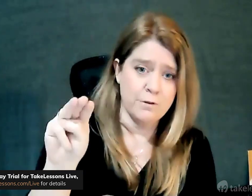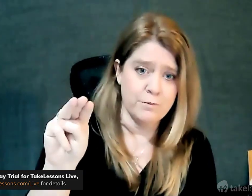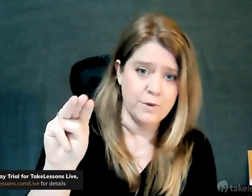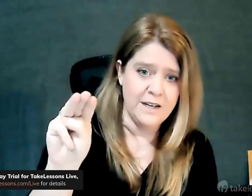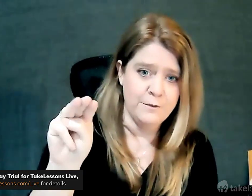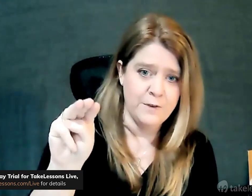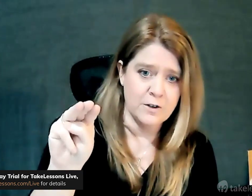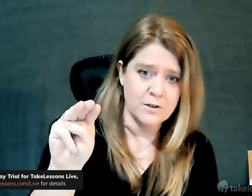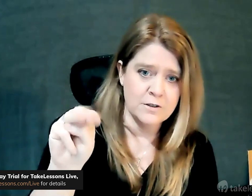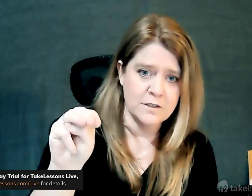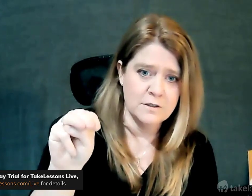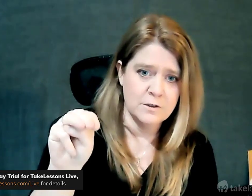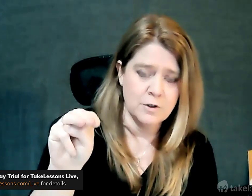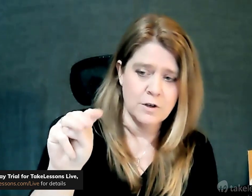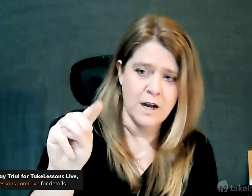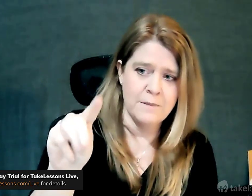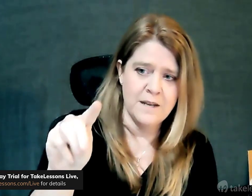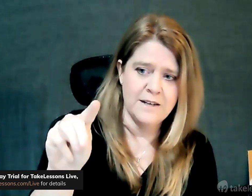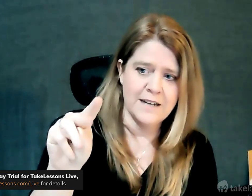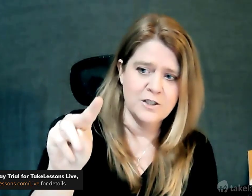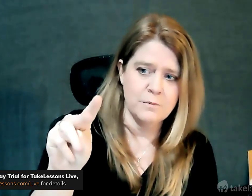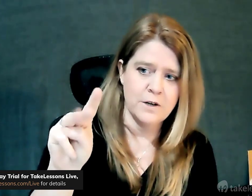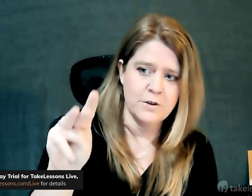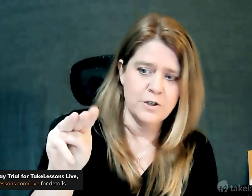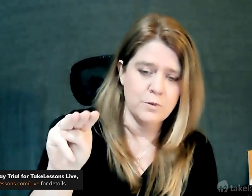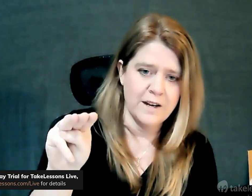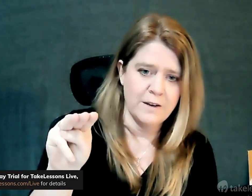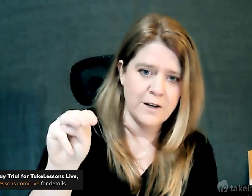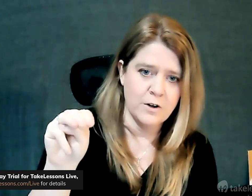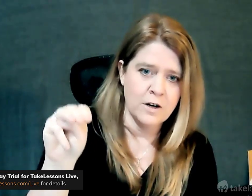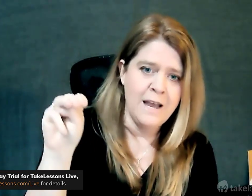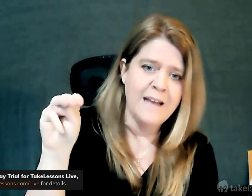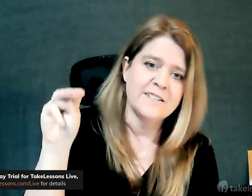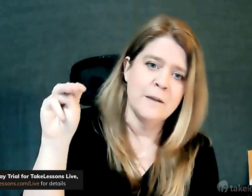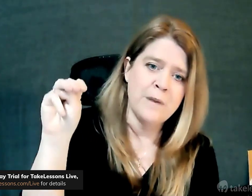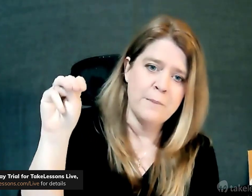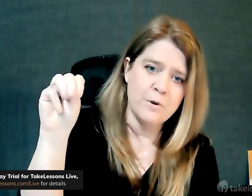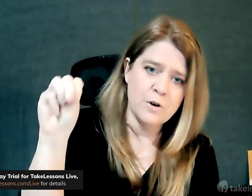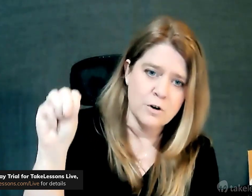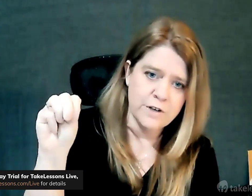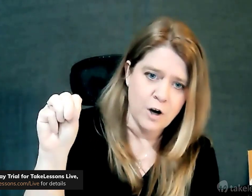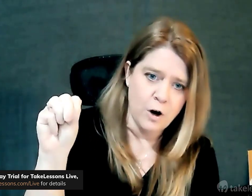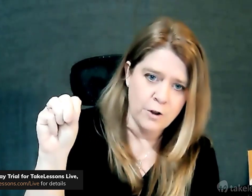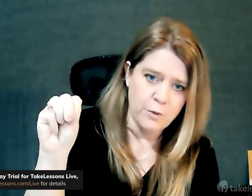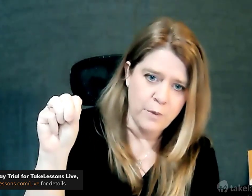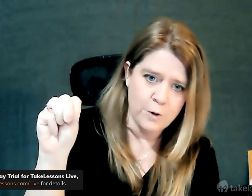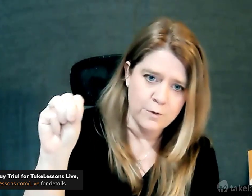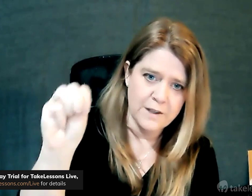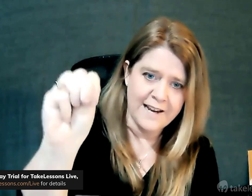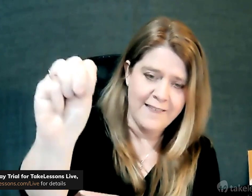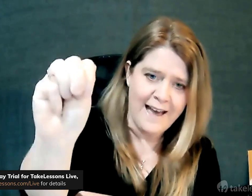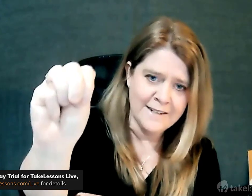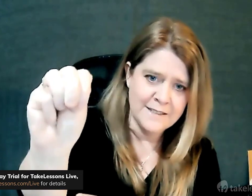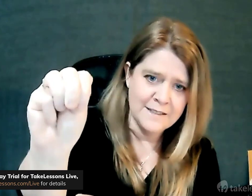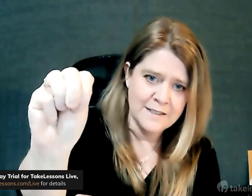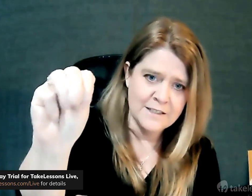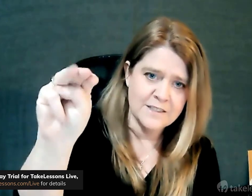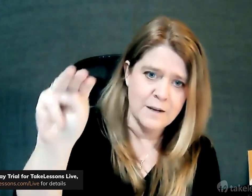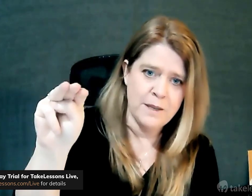three fingers, your index, your middle, and your ring finger. Some people curl it all the way over like that. Some people